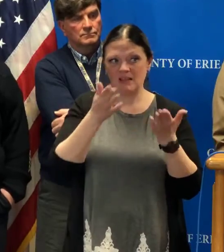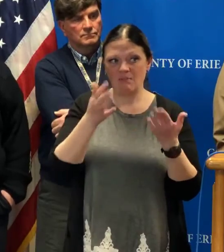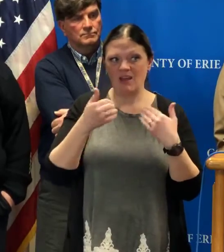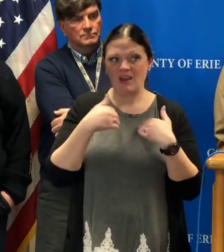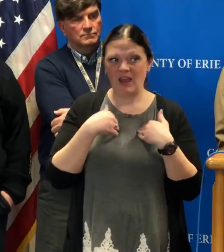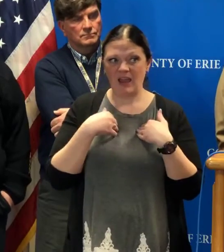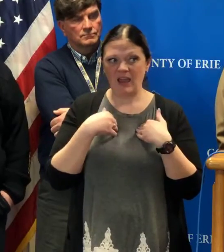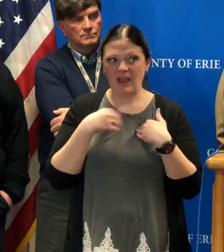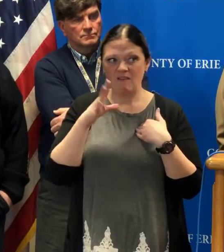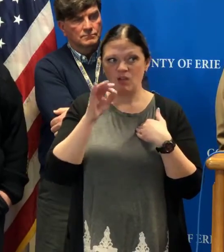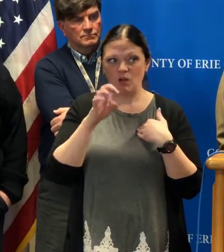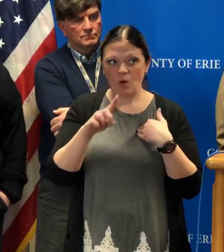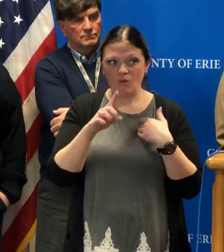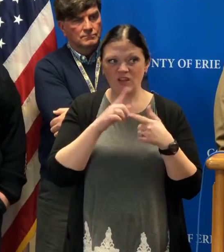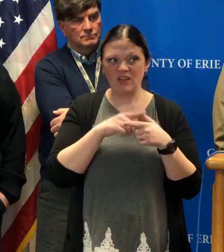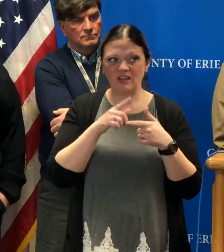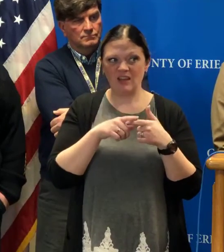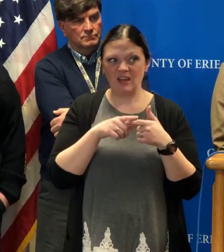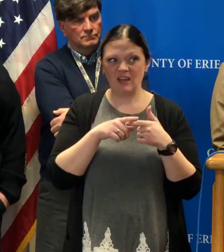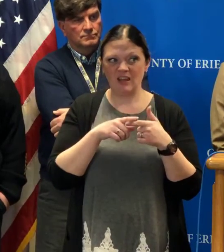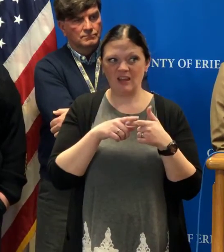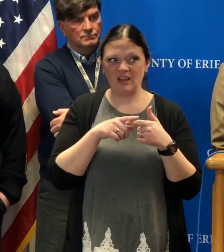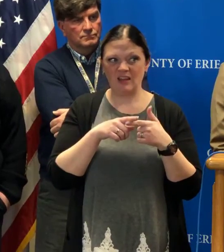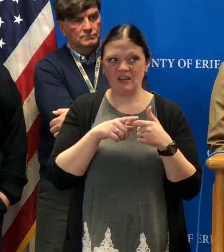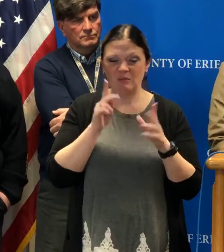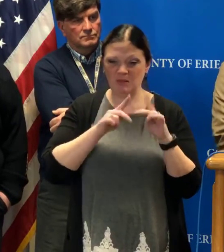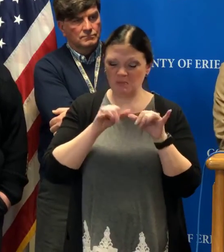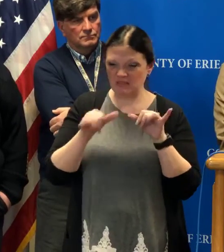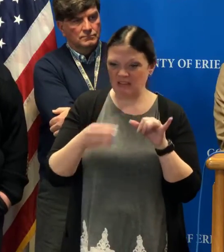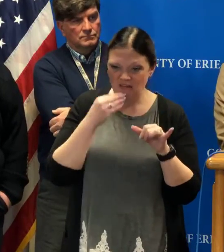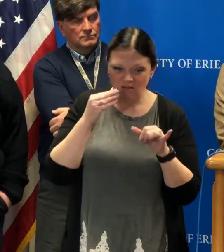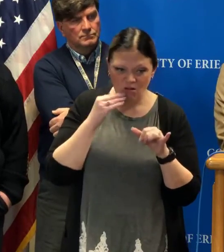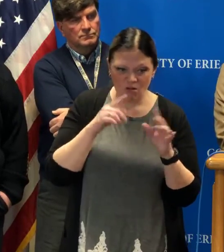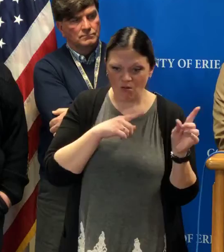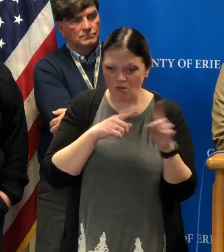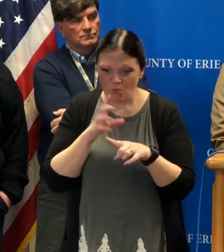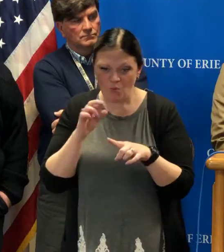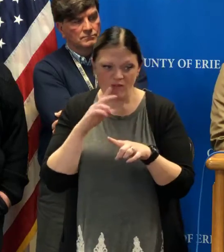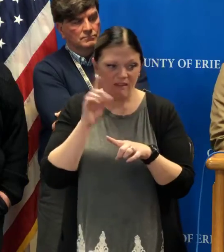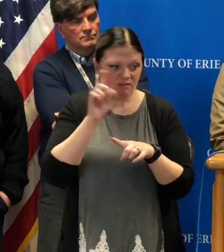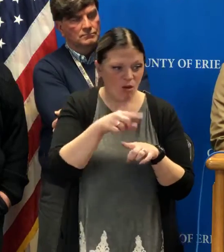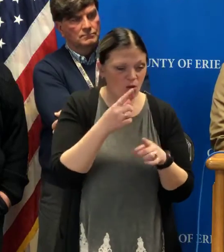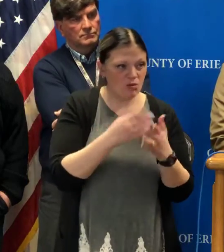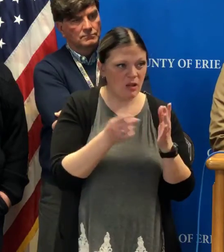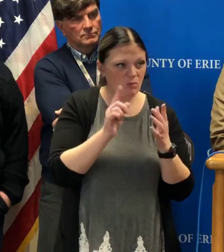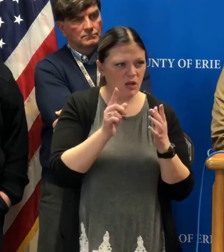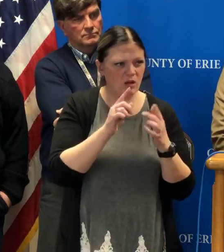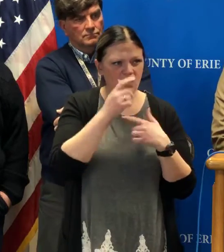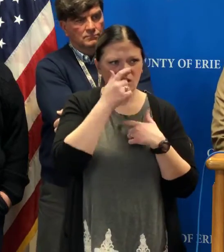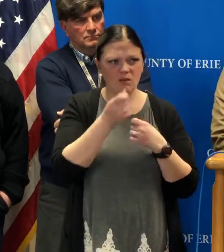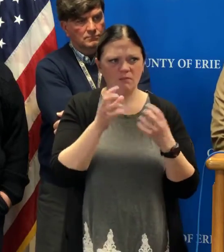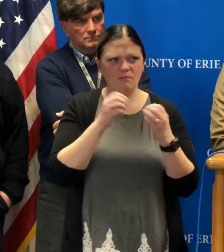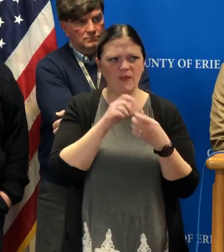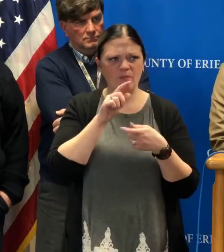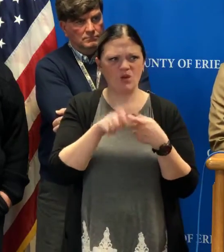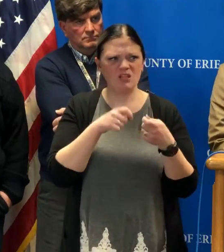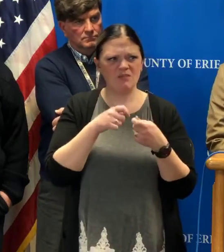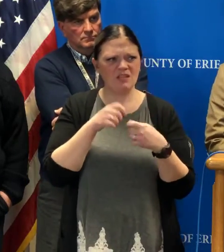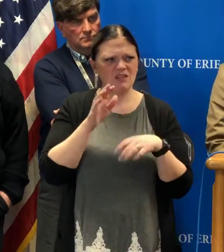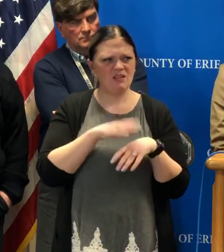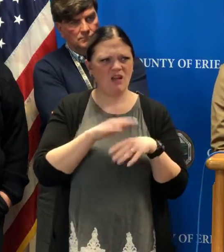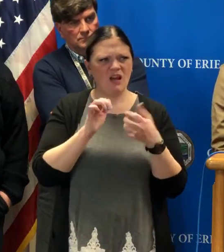real case, are samples being gathered where they are, or are they being directed to go somewhere? And I'm also interested to get more specifics